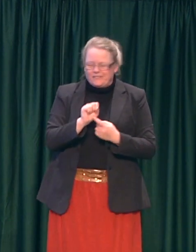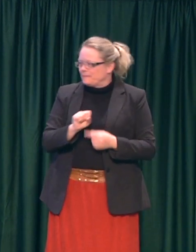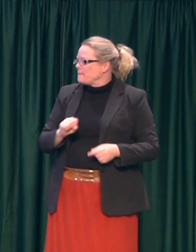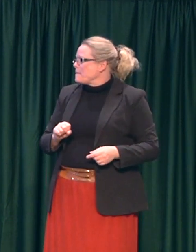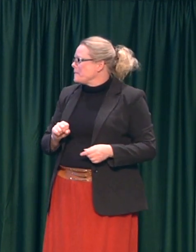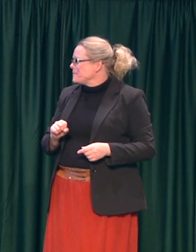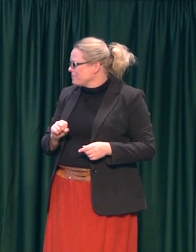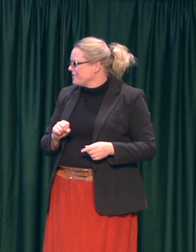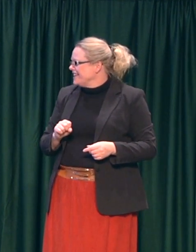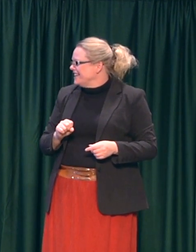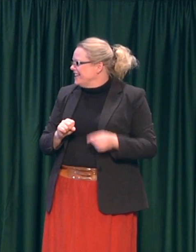All right, so, VRS.